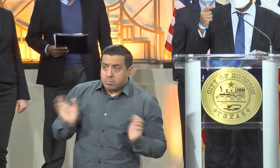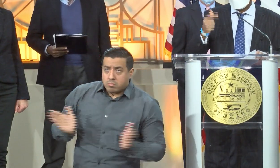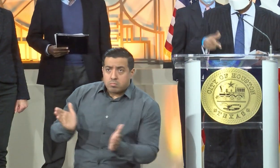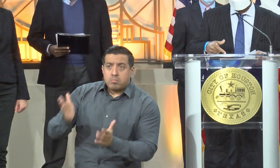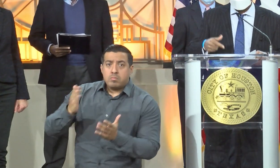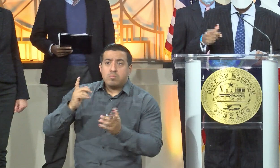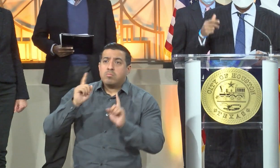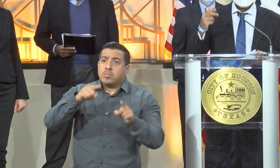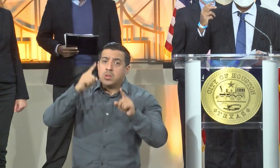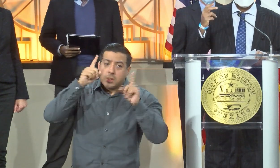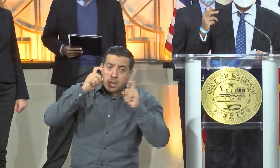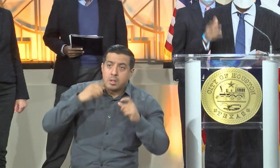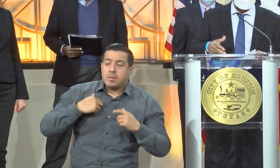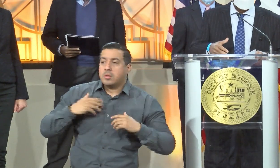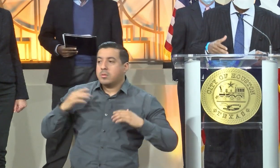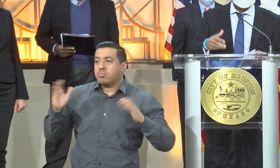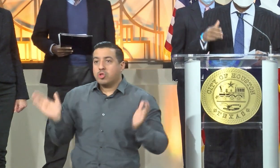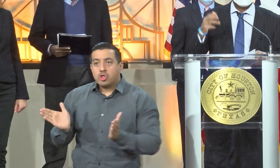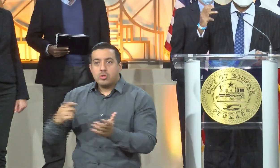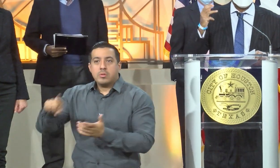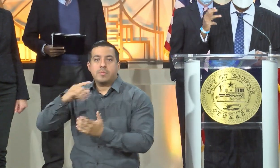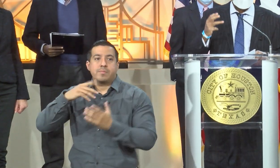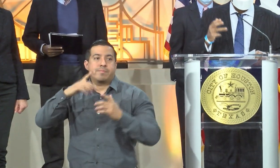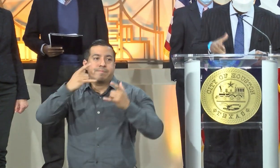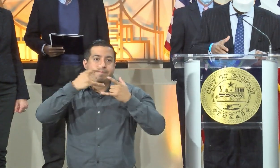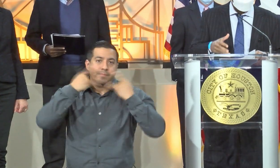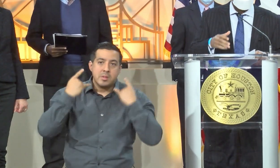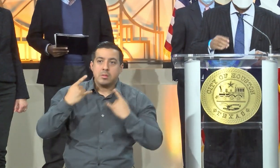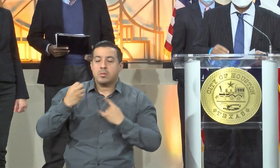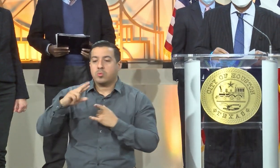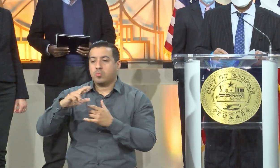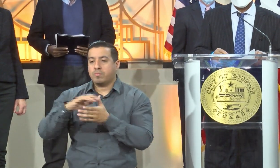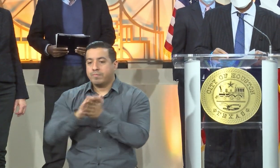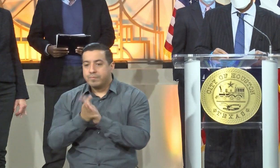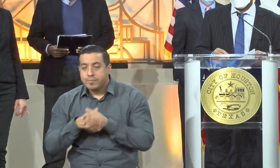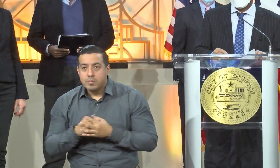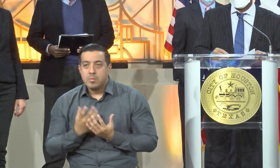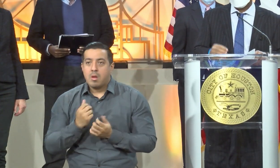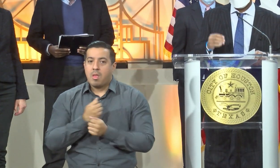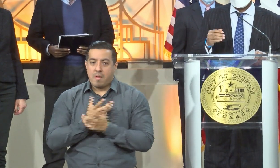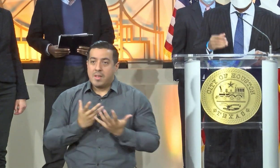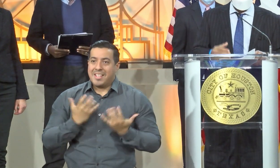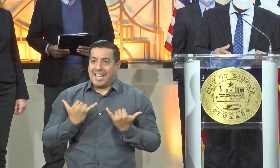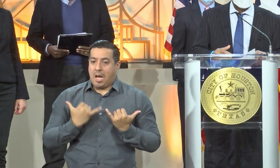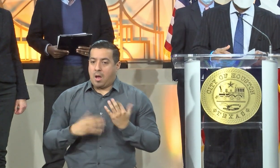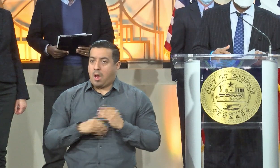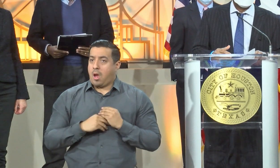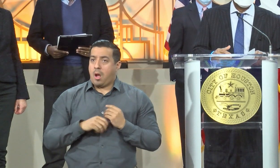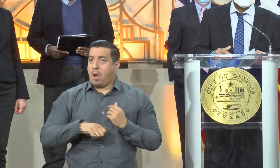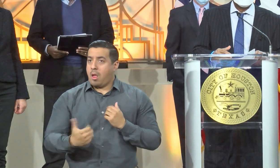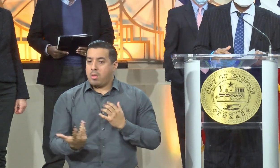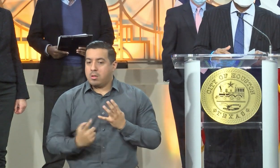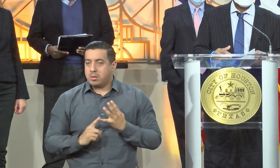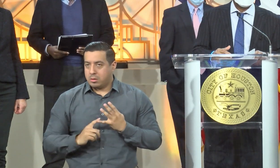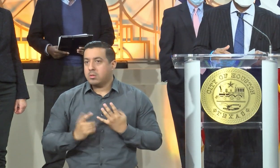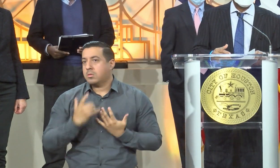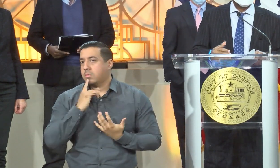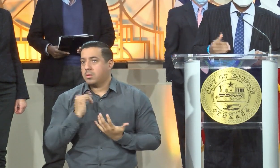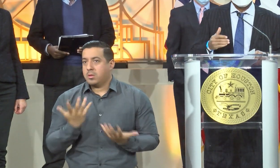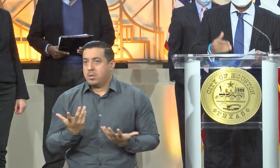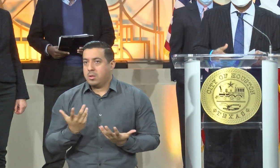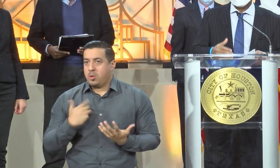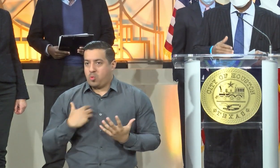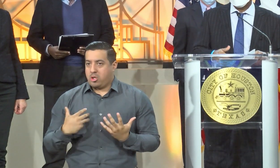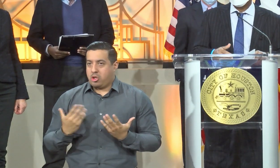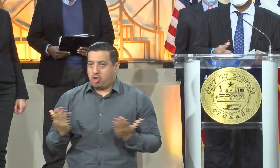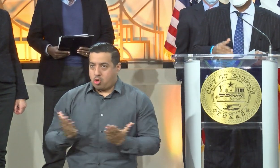people to mask up, to social distance, to wash your hands. Well, now we're adding another component to it, and that is